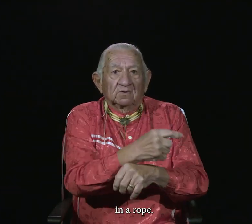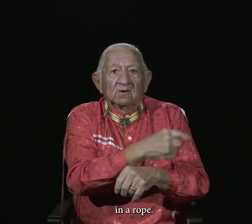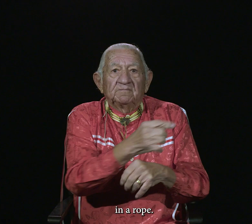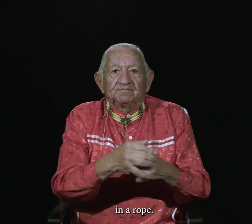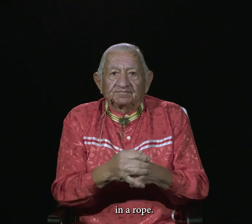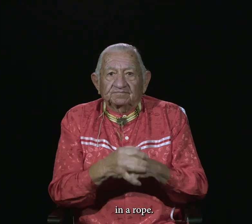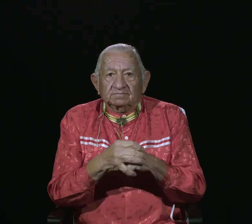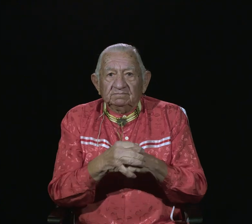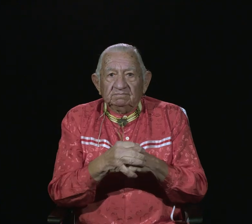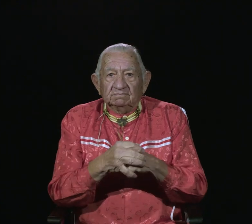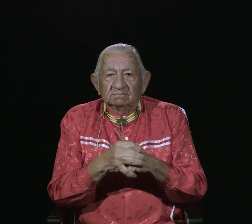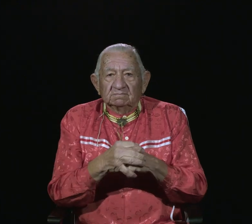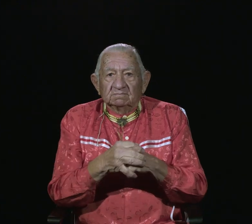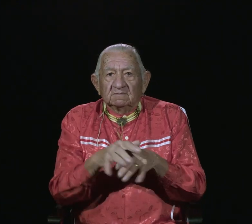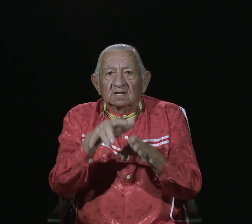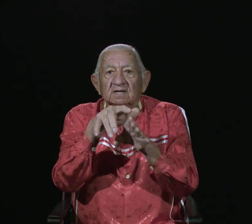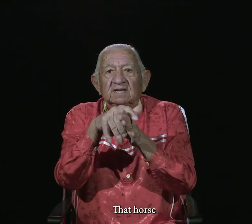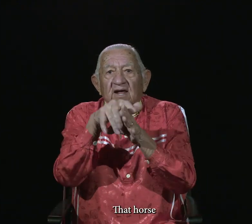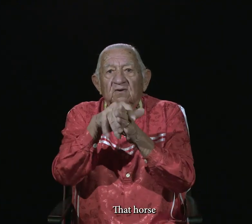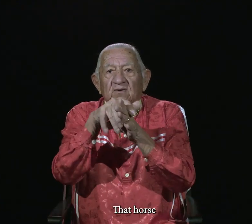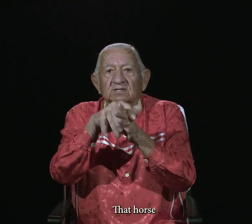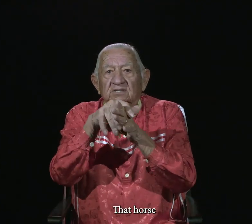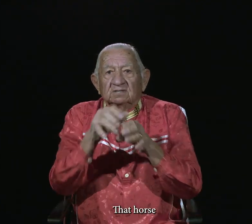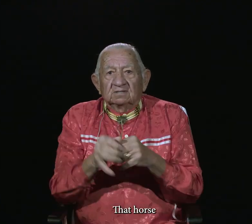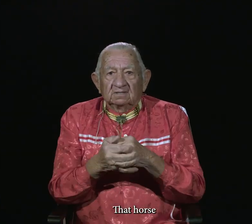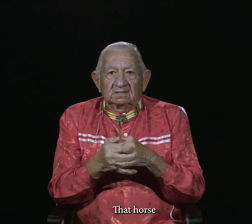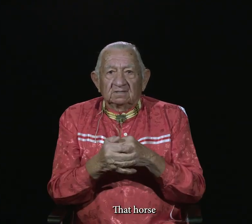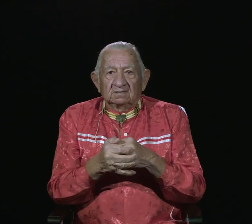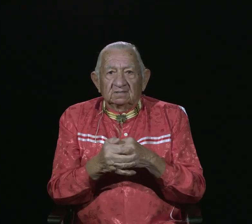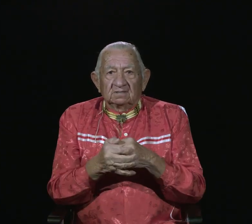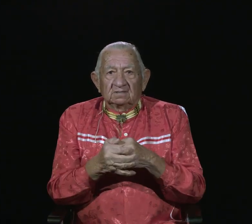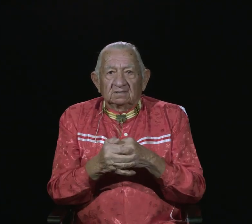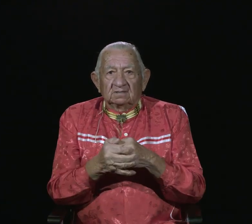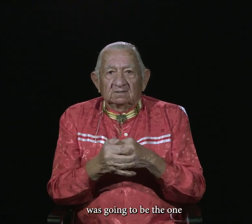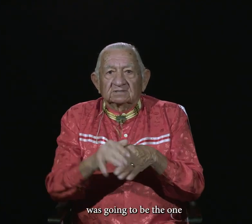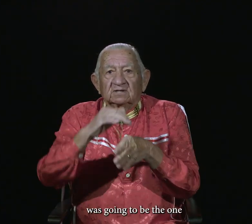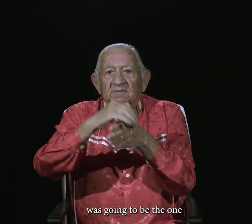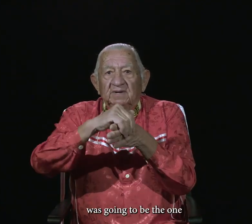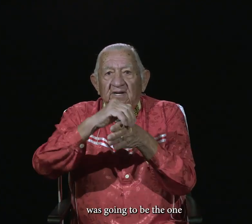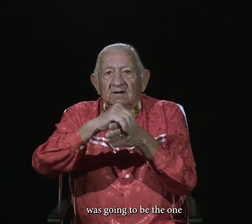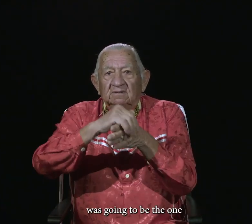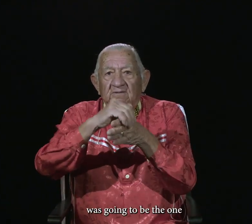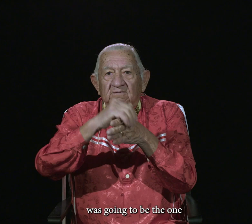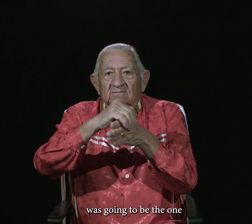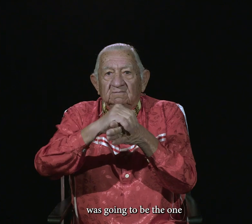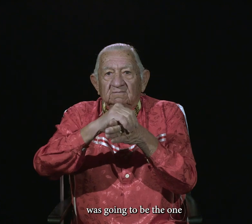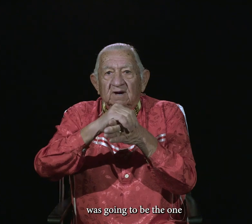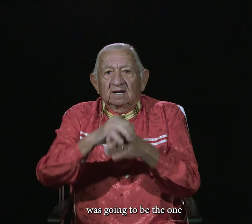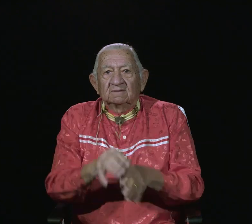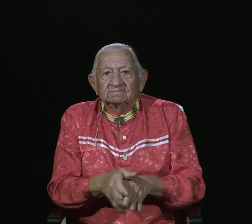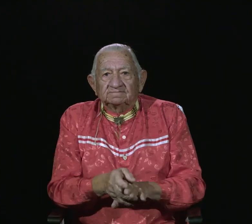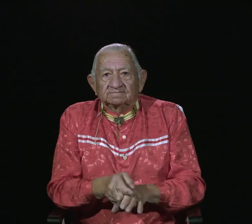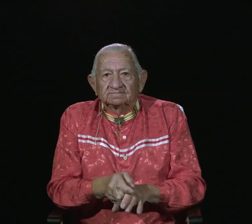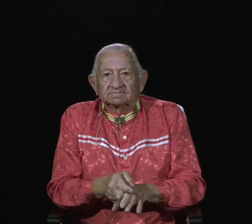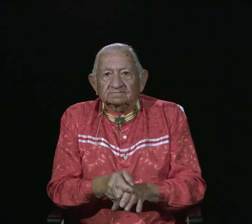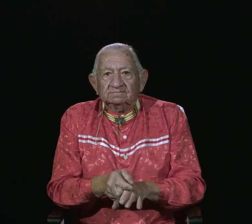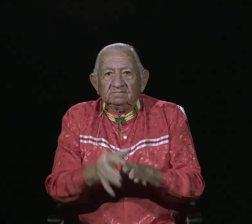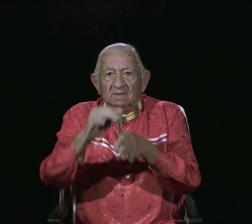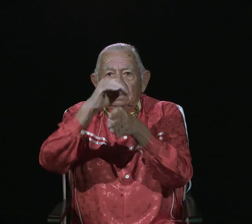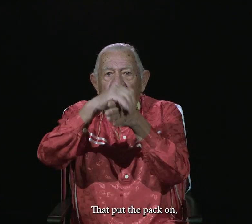rope. That horse was going to be one that